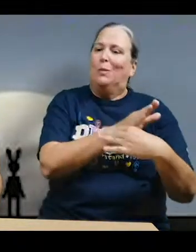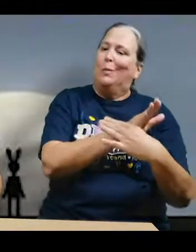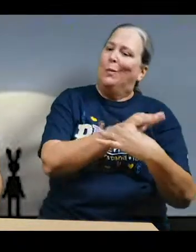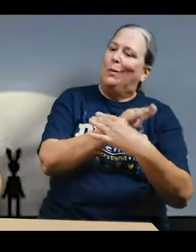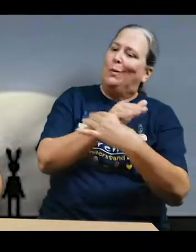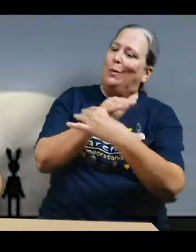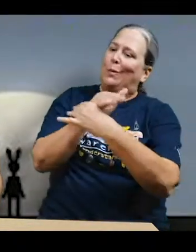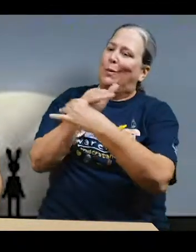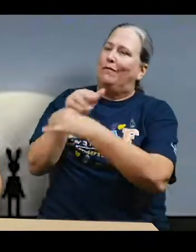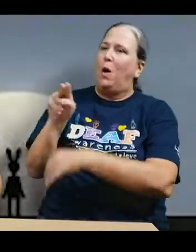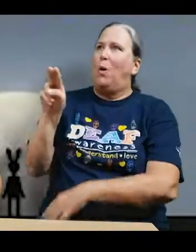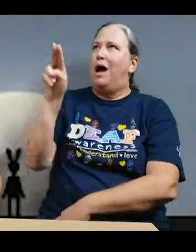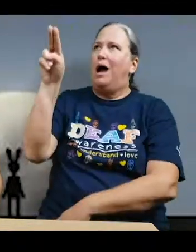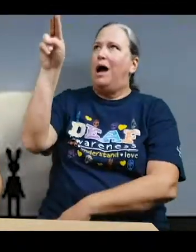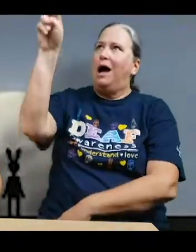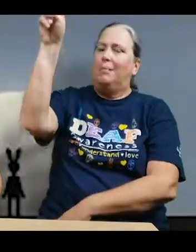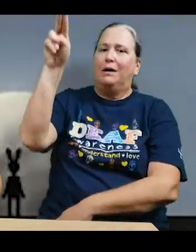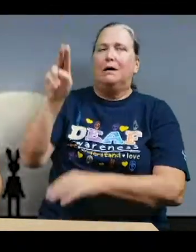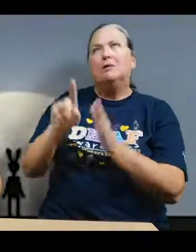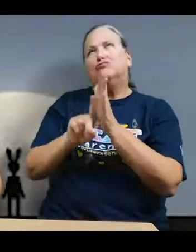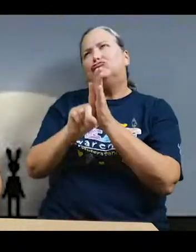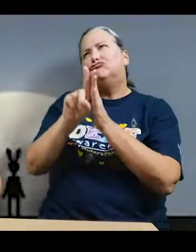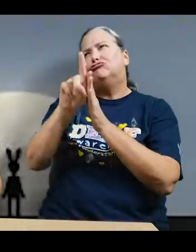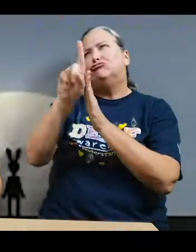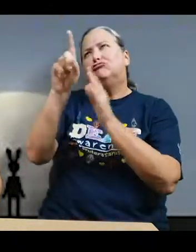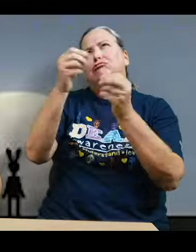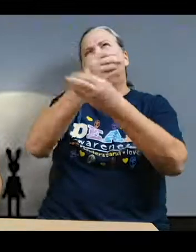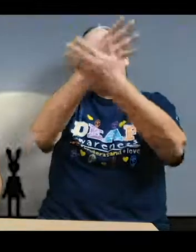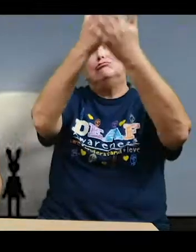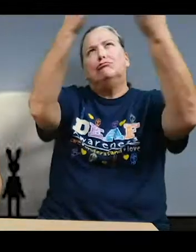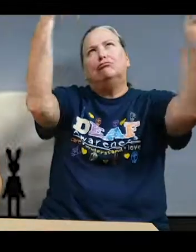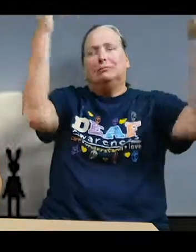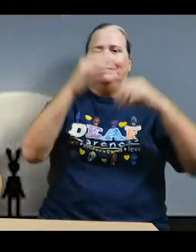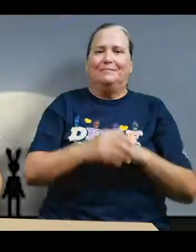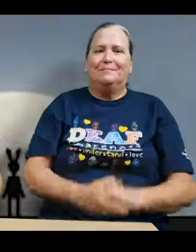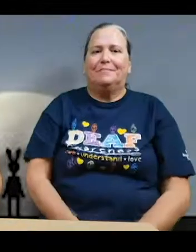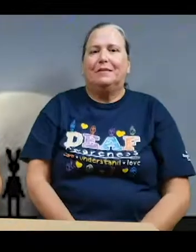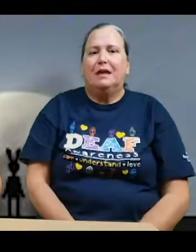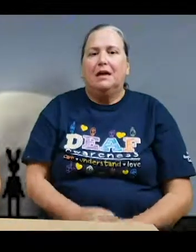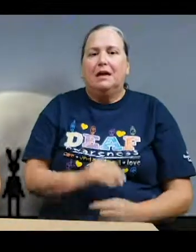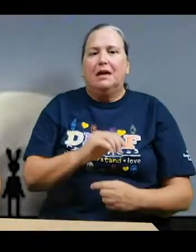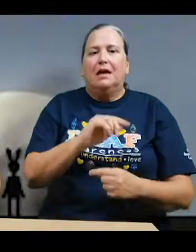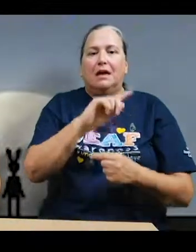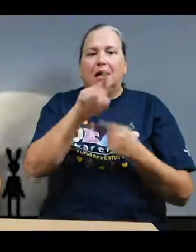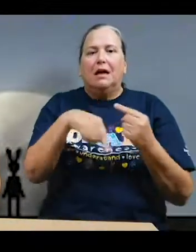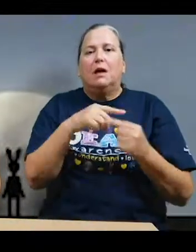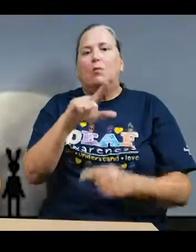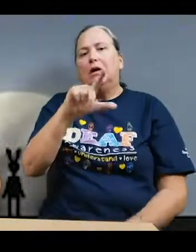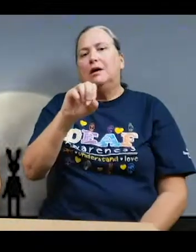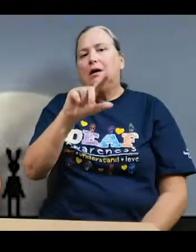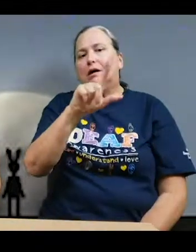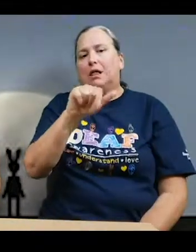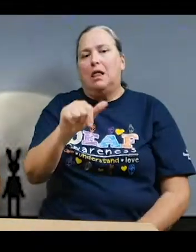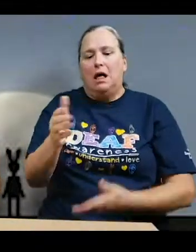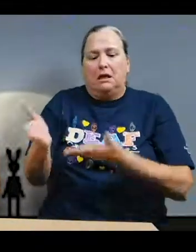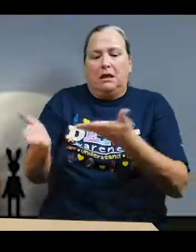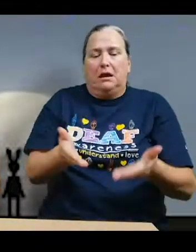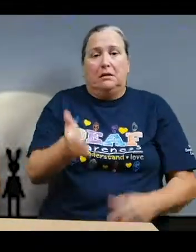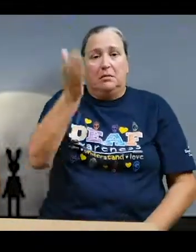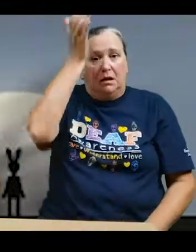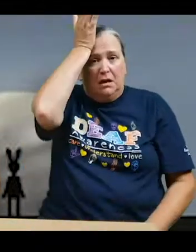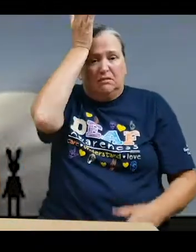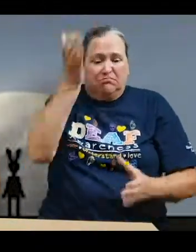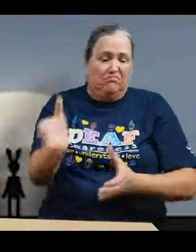direction, up into the deep, bright blue sky. And when Lolly took him to the dump, he would have